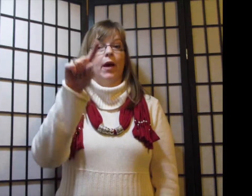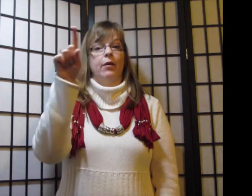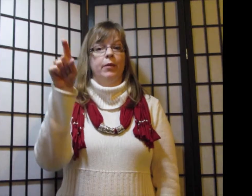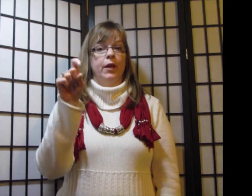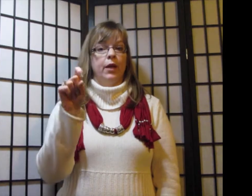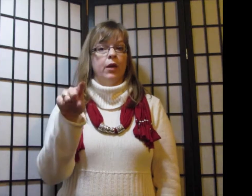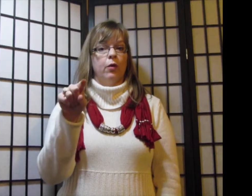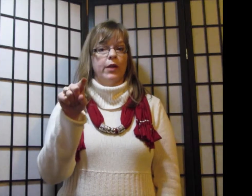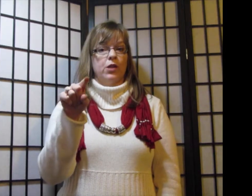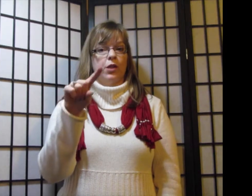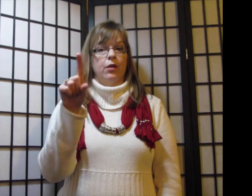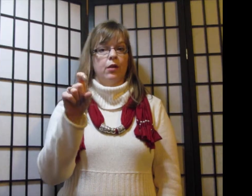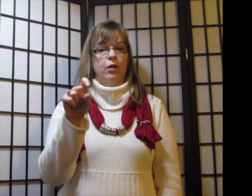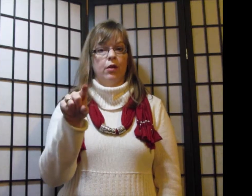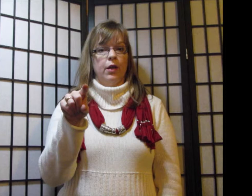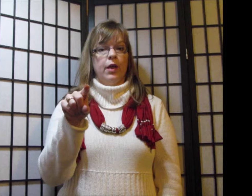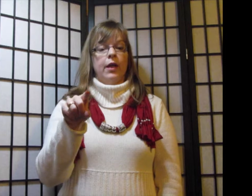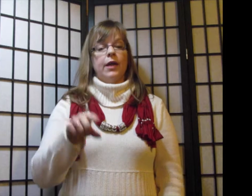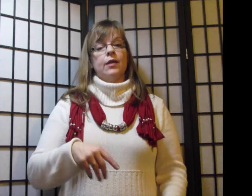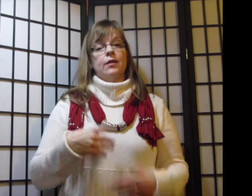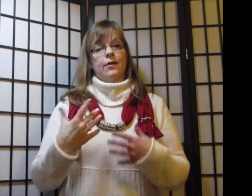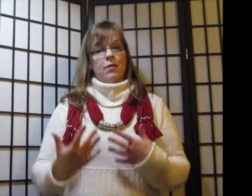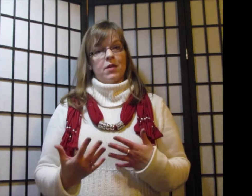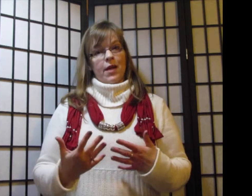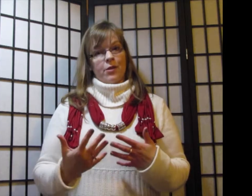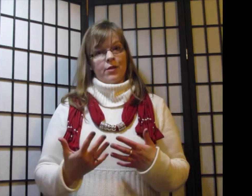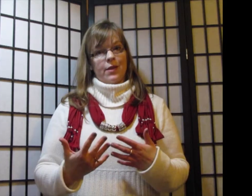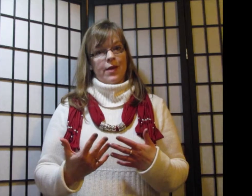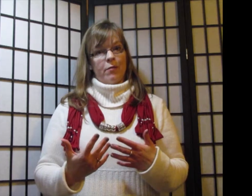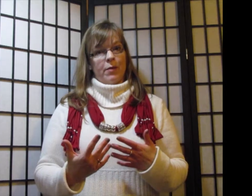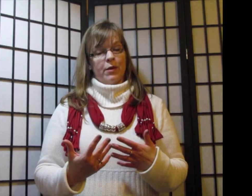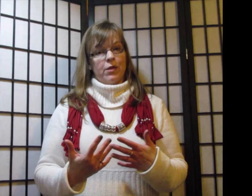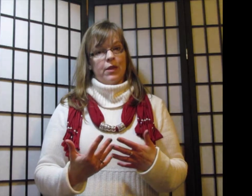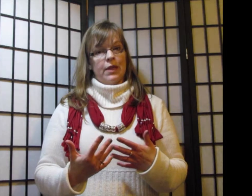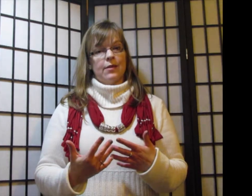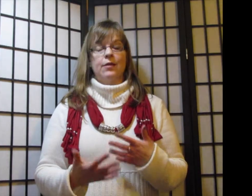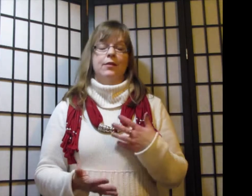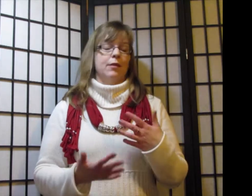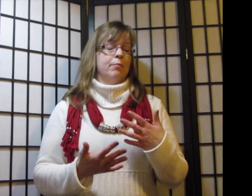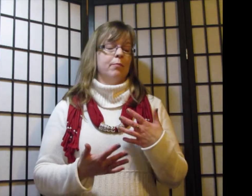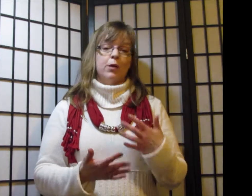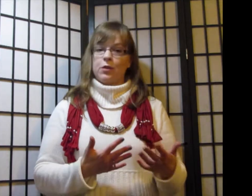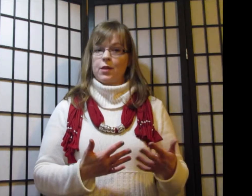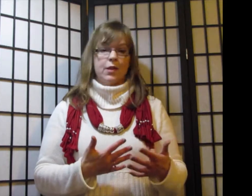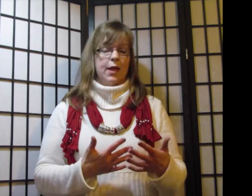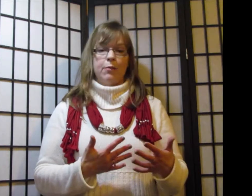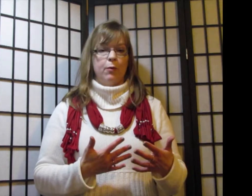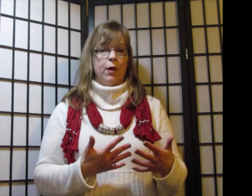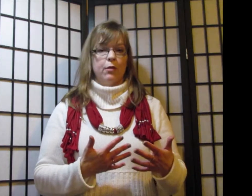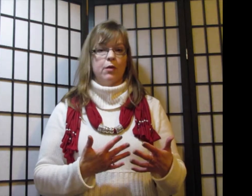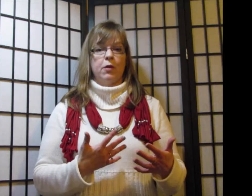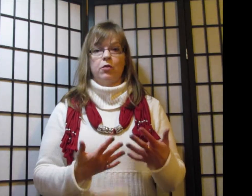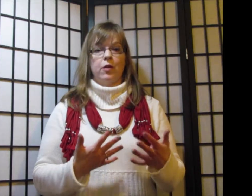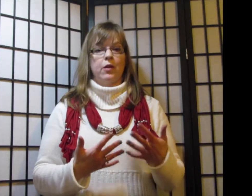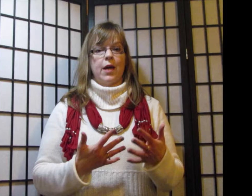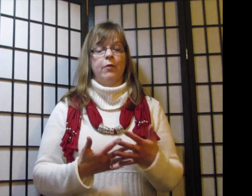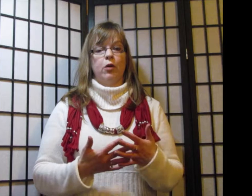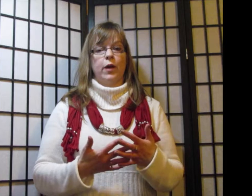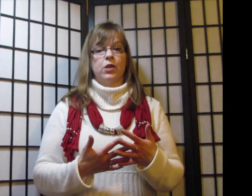bottom. Question. Sometimes you'll see deaf people do this. Most of the time you won't. Most of the time their